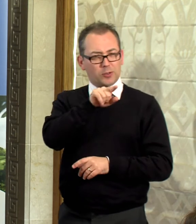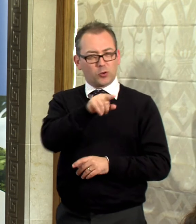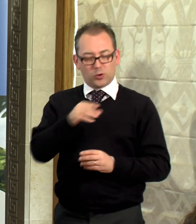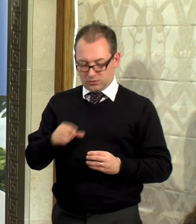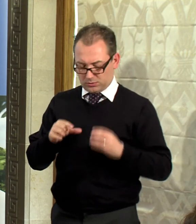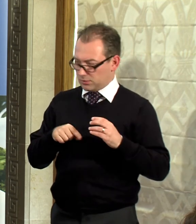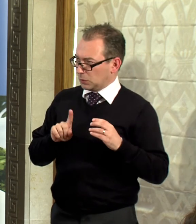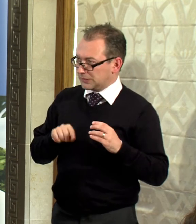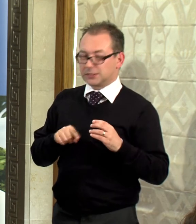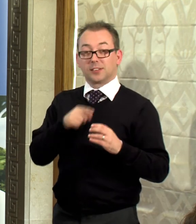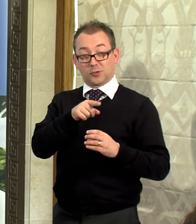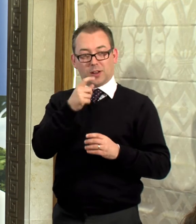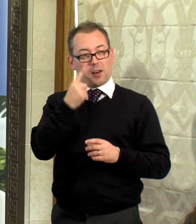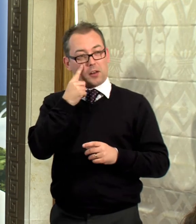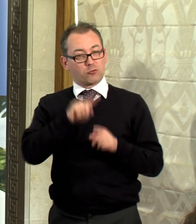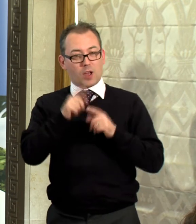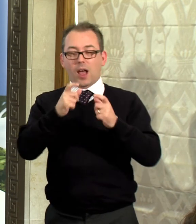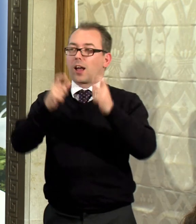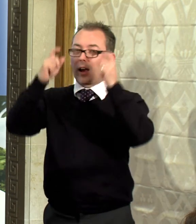your cataract simulators.